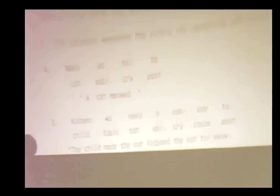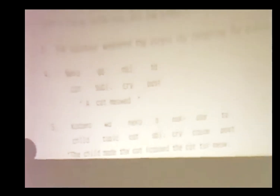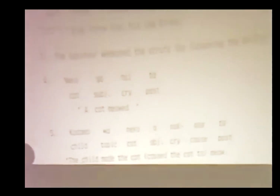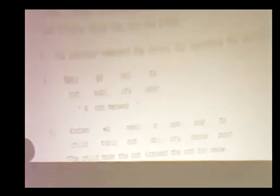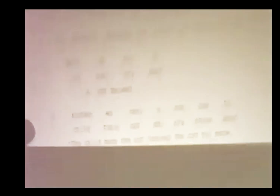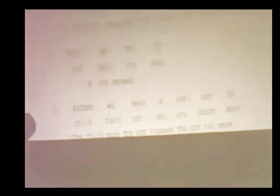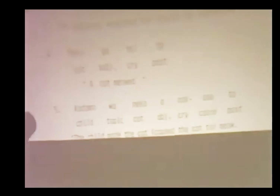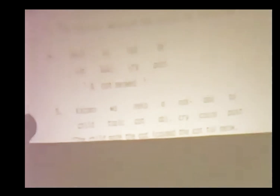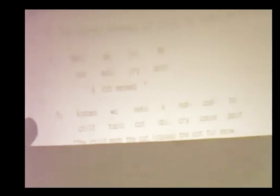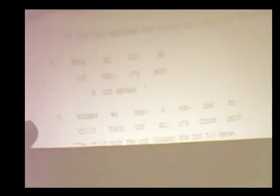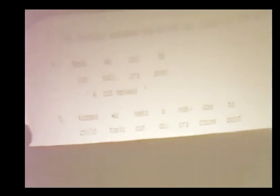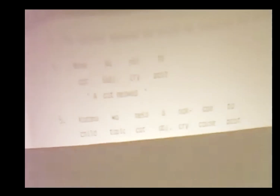Oops.